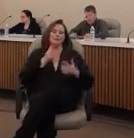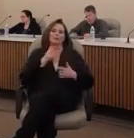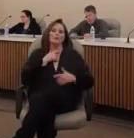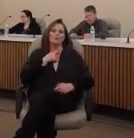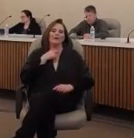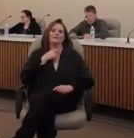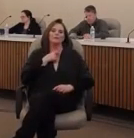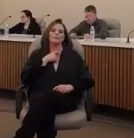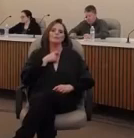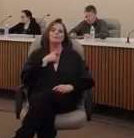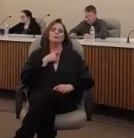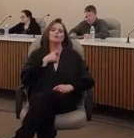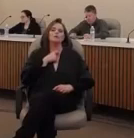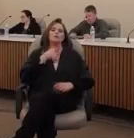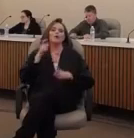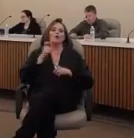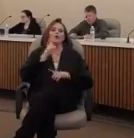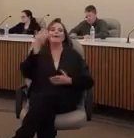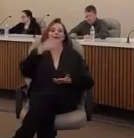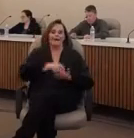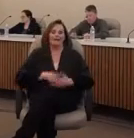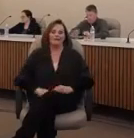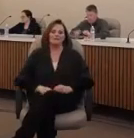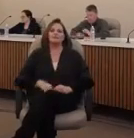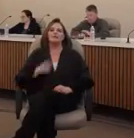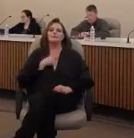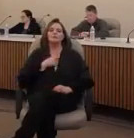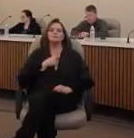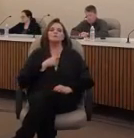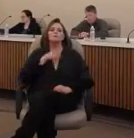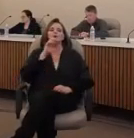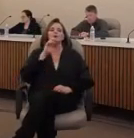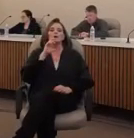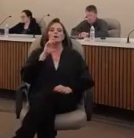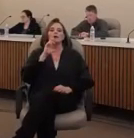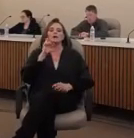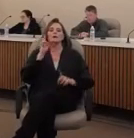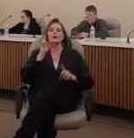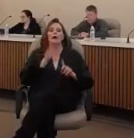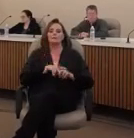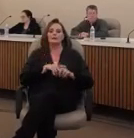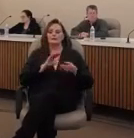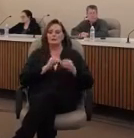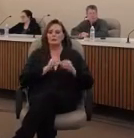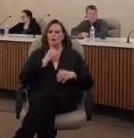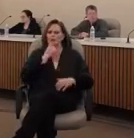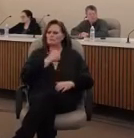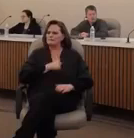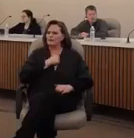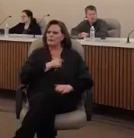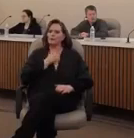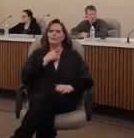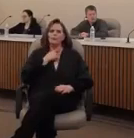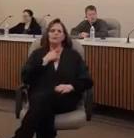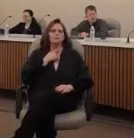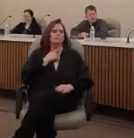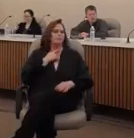back. First up, we have application number. Oh, I'm sorry. Why don't we call the roll